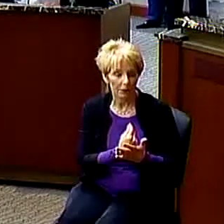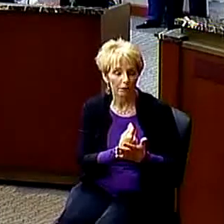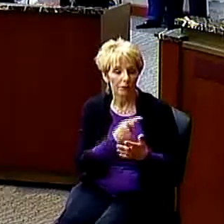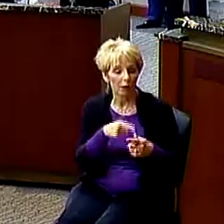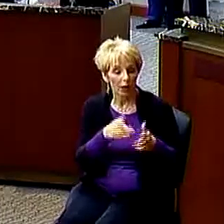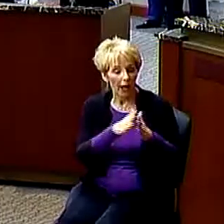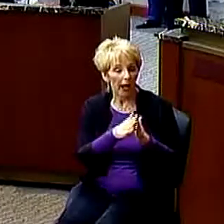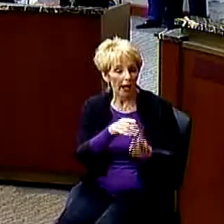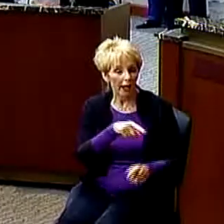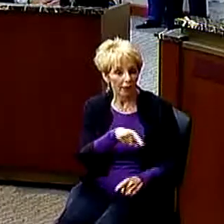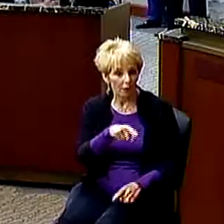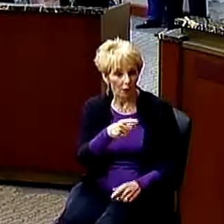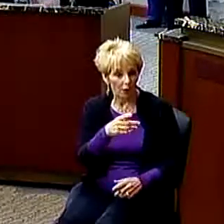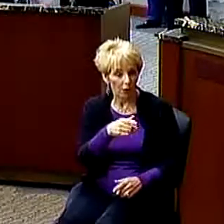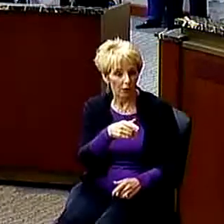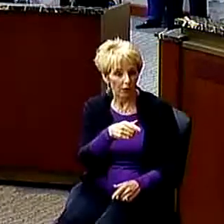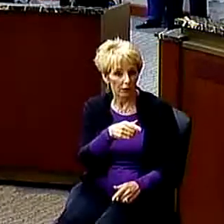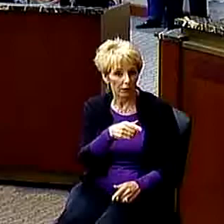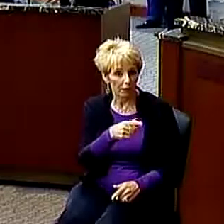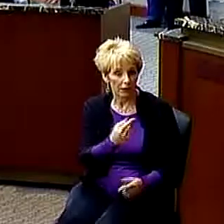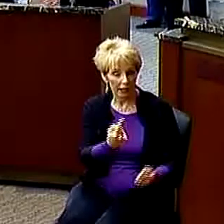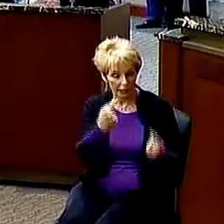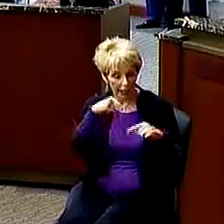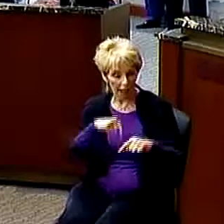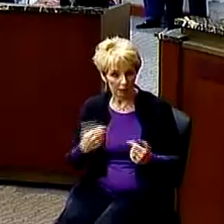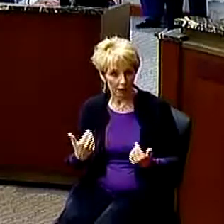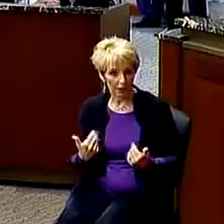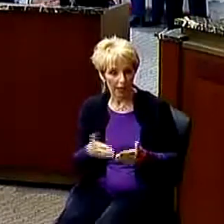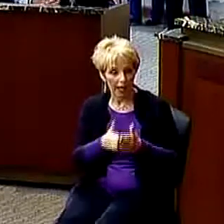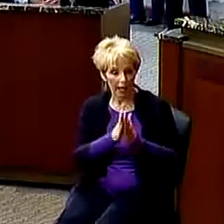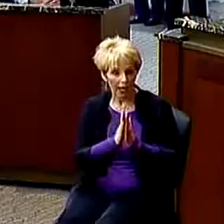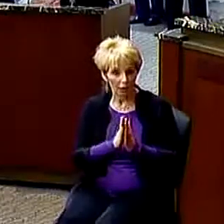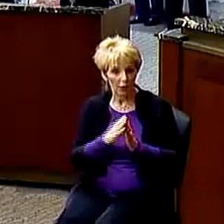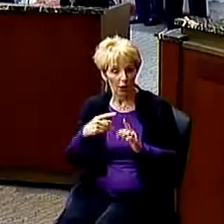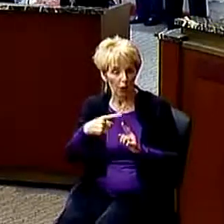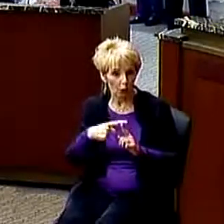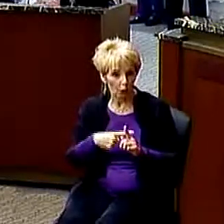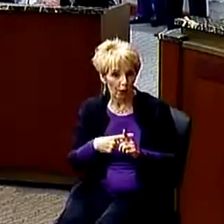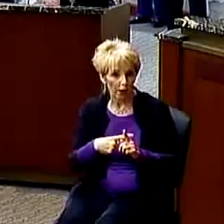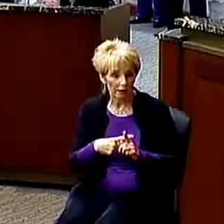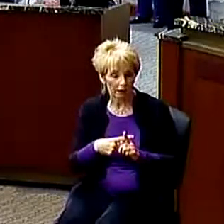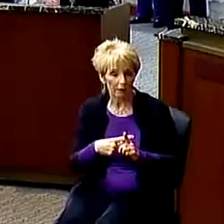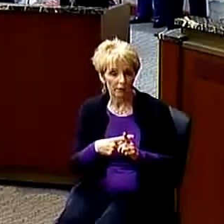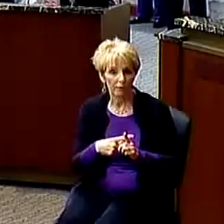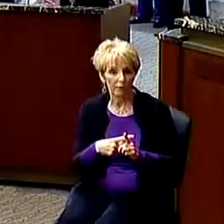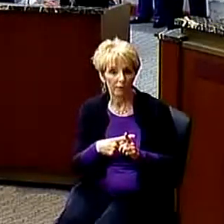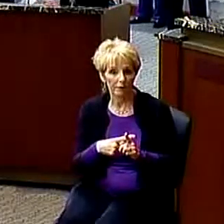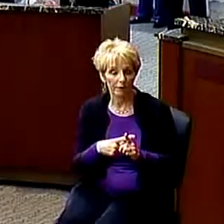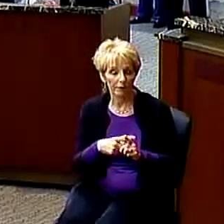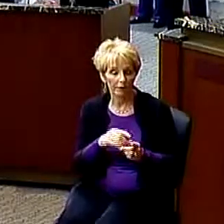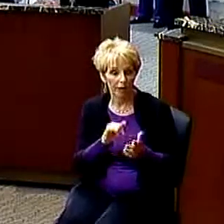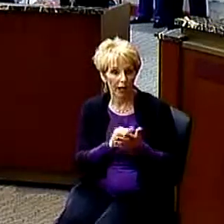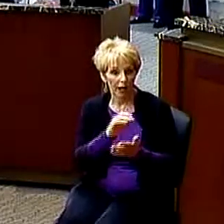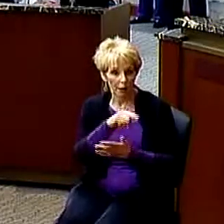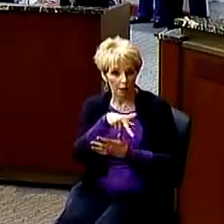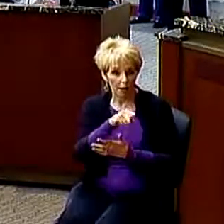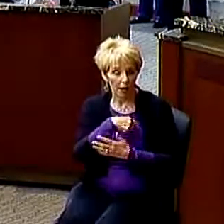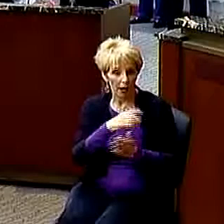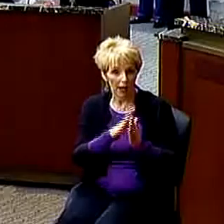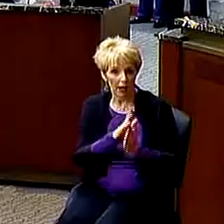you ask them if they were to come today and ask to rent this apartment, and I